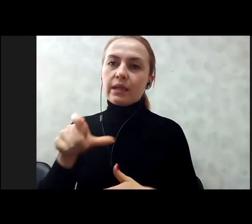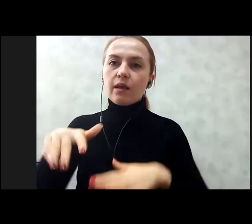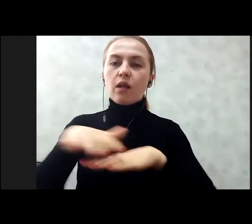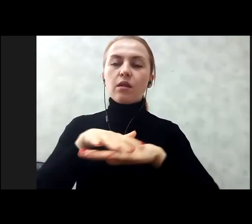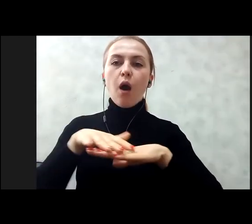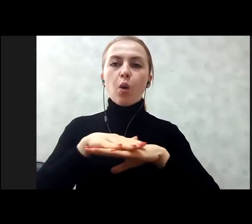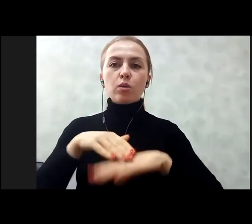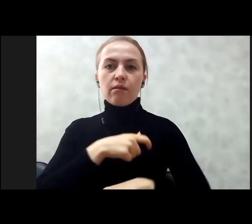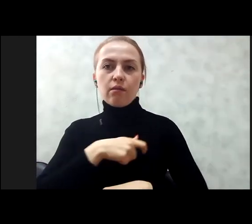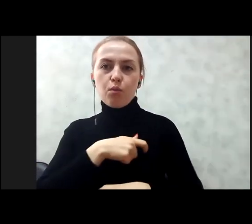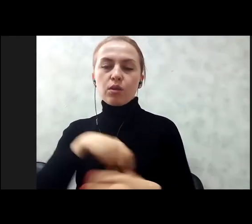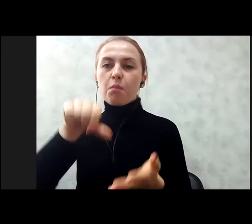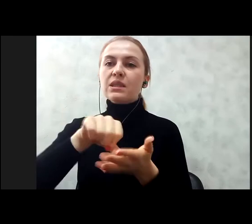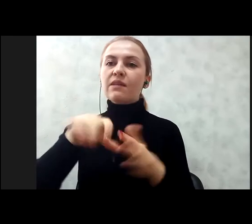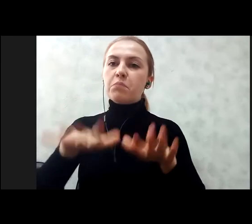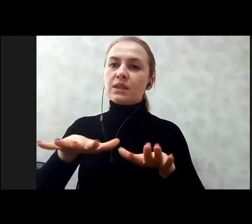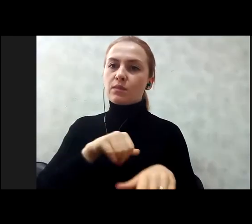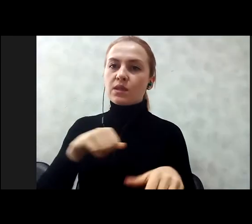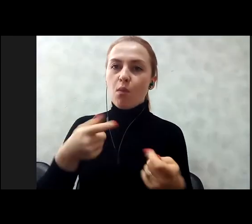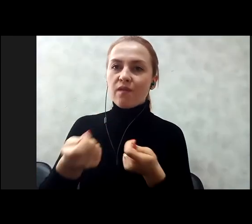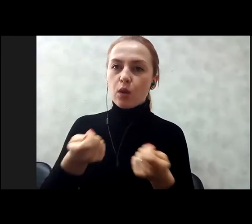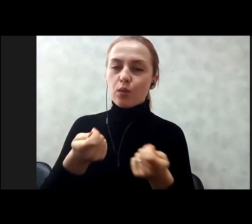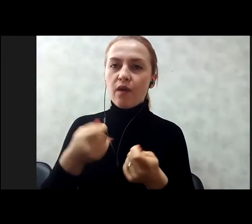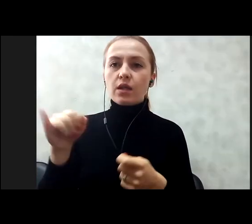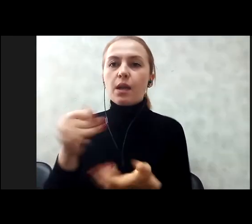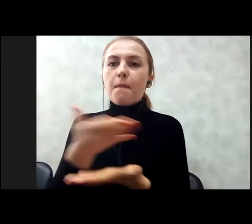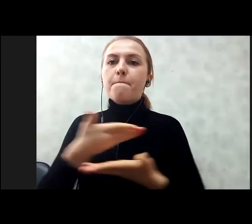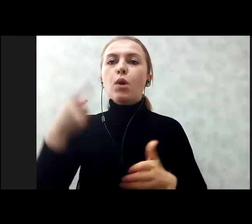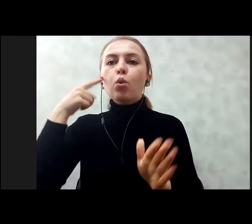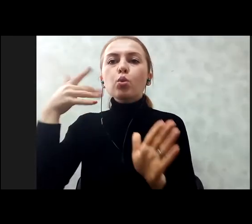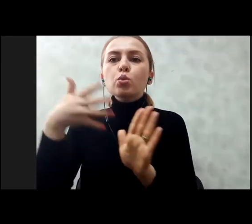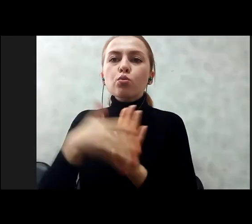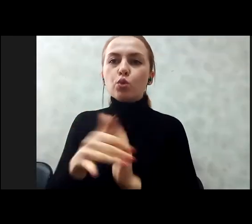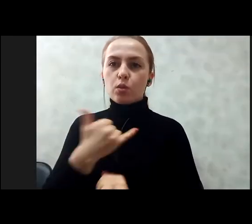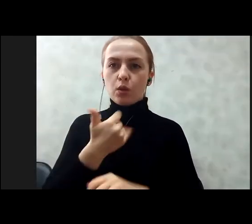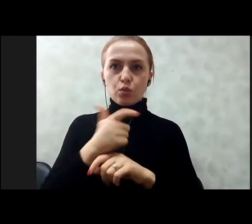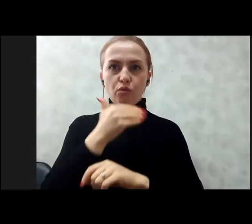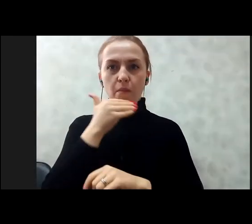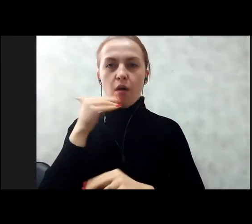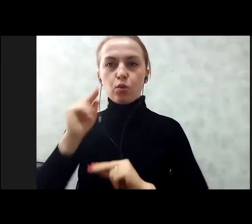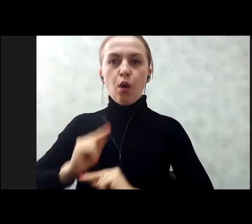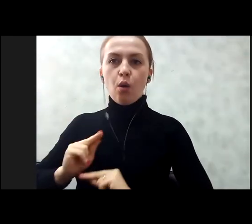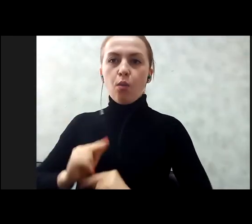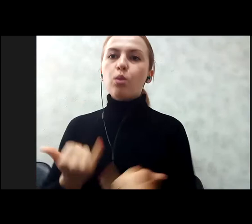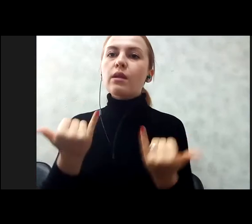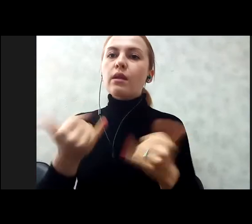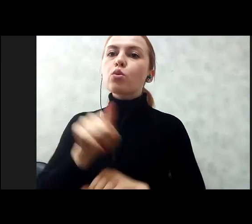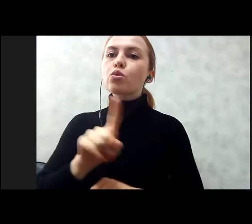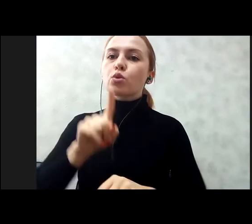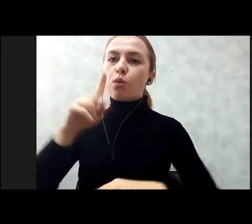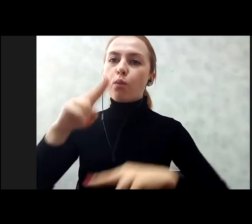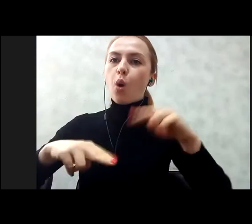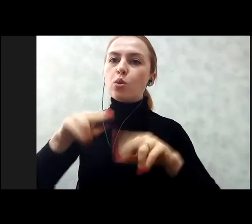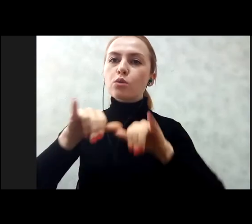much critical work ahead in order to further safeguard and build on our progress to date.